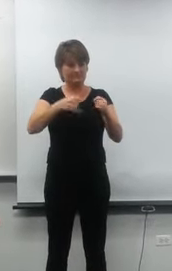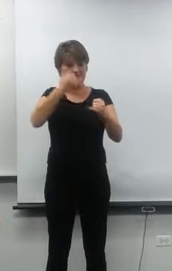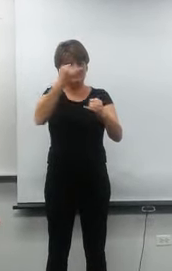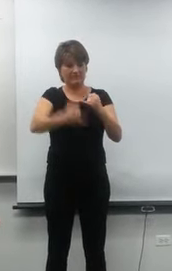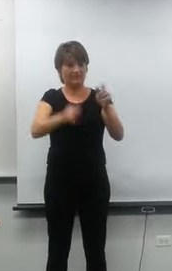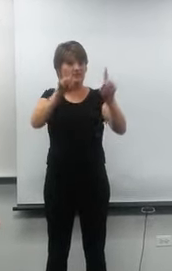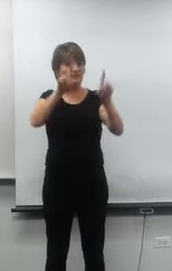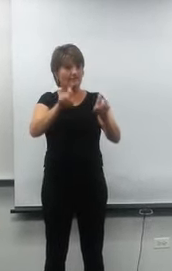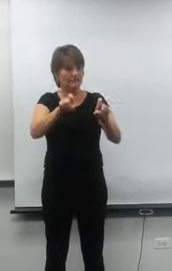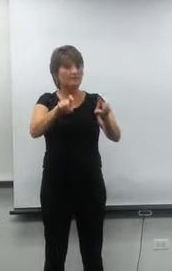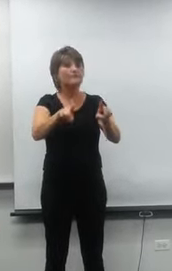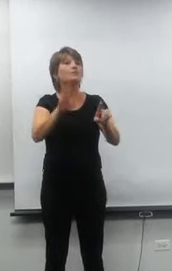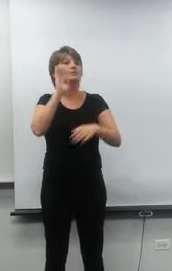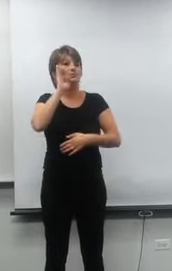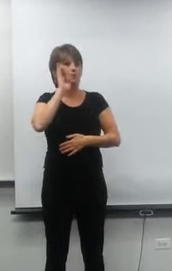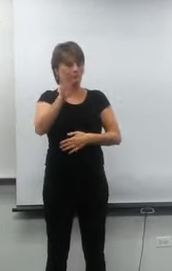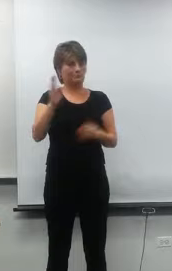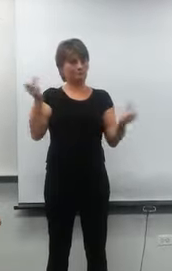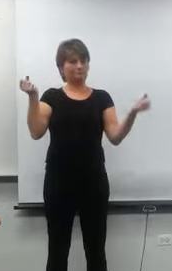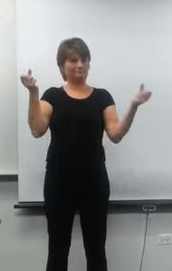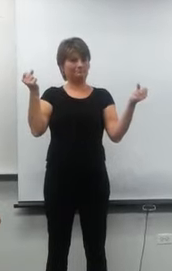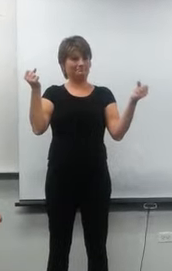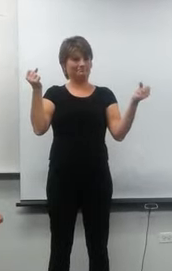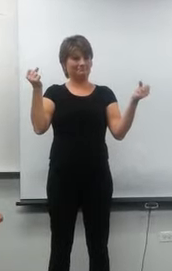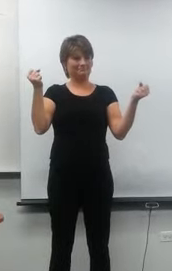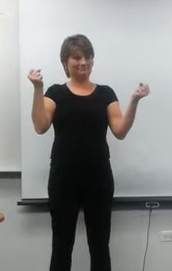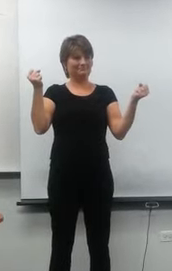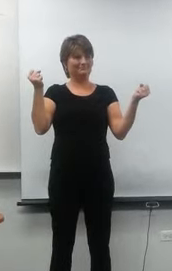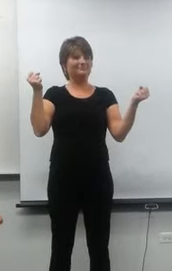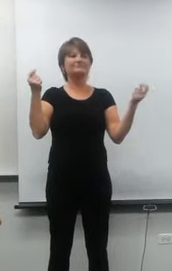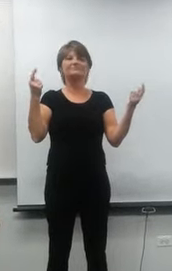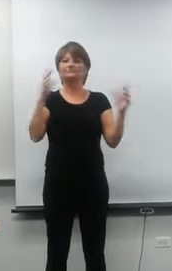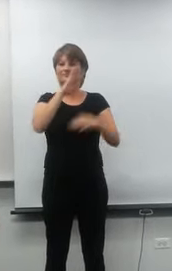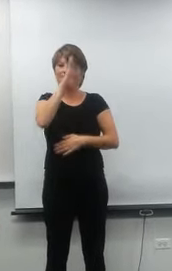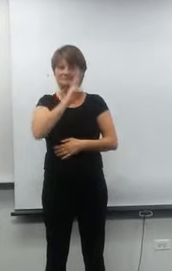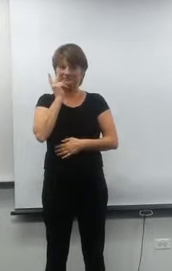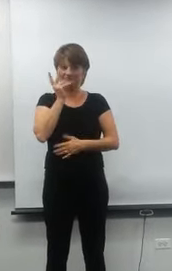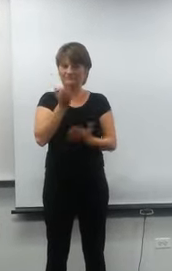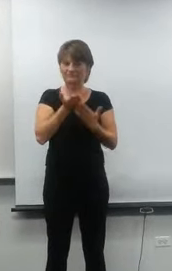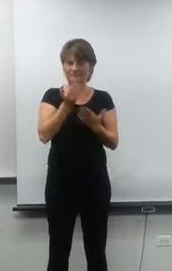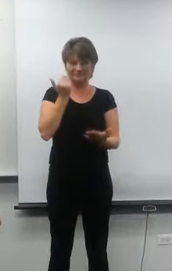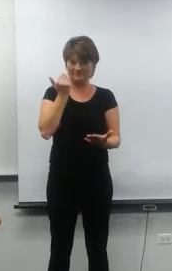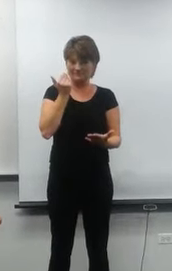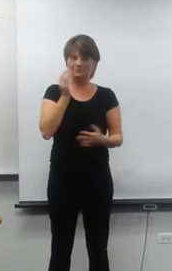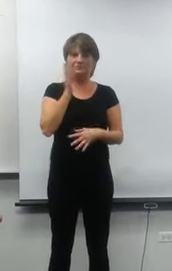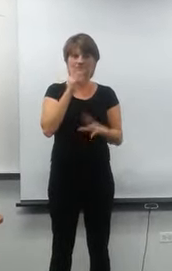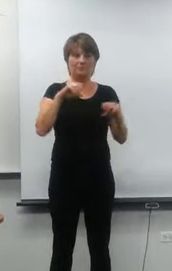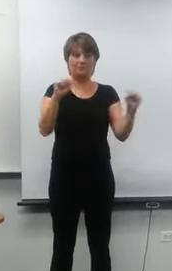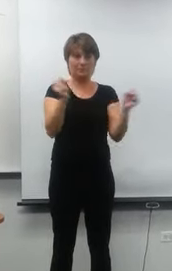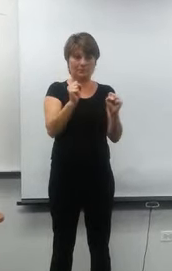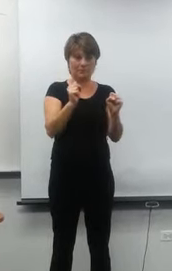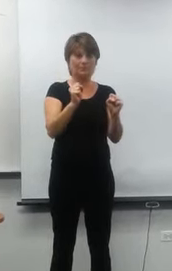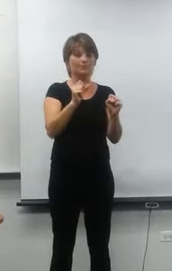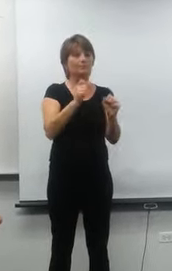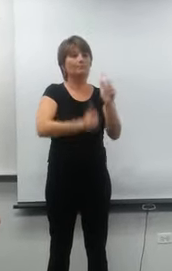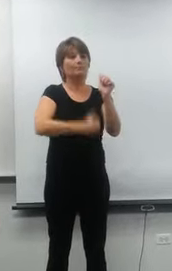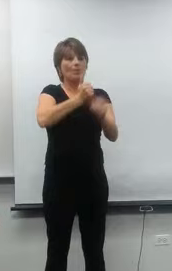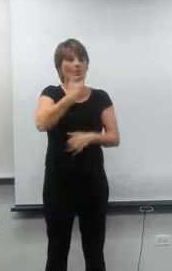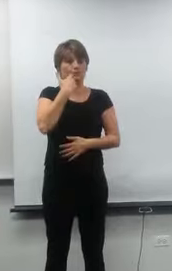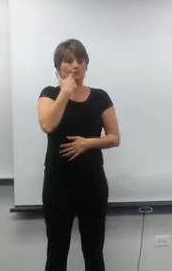you will have a final test at the end of transliteration and at the end of simultaneous. That will be a performance evaluation. And it will be a text that's cold that